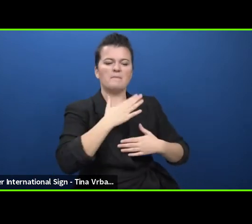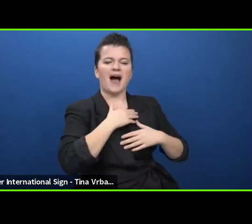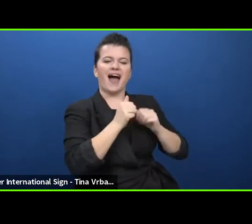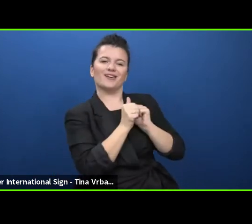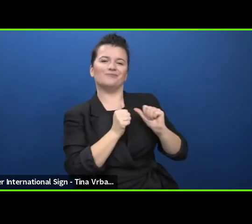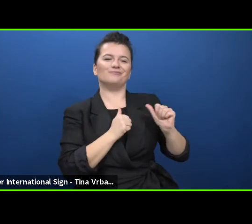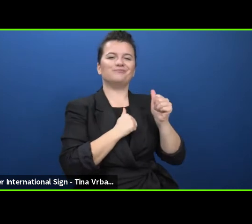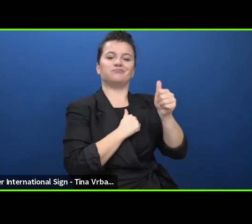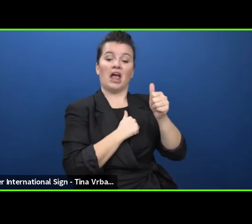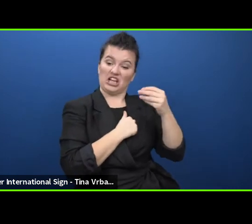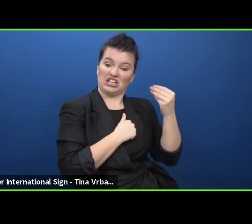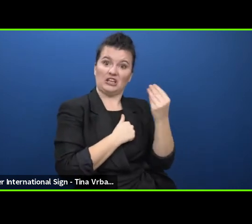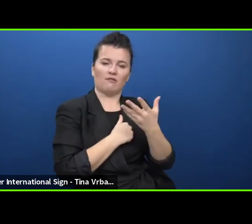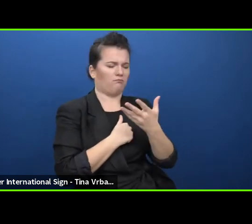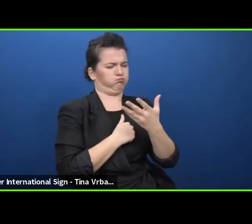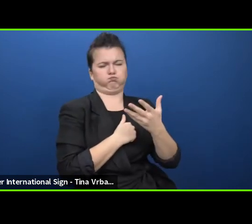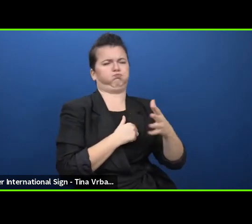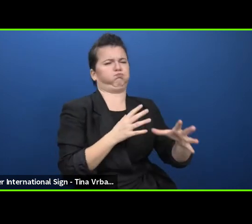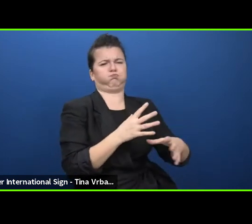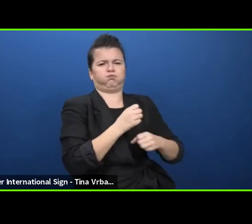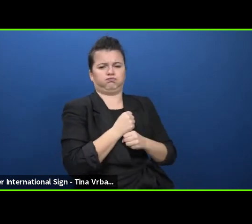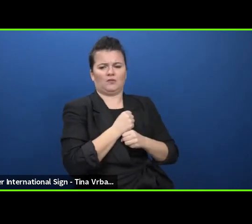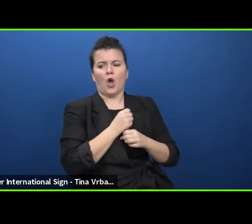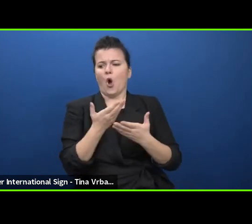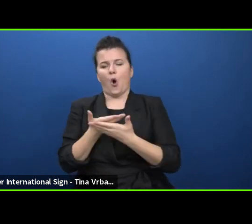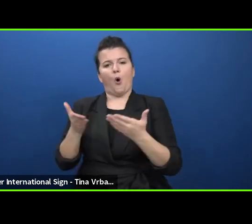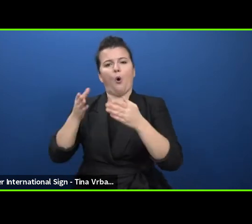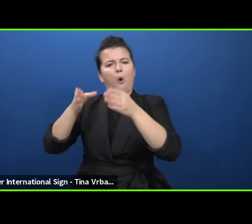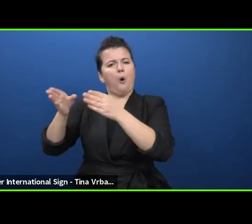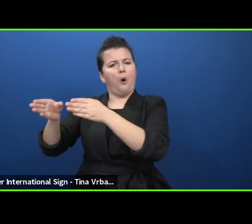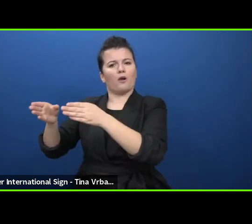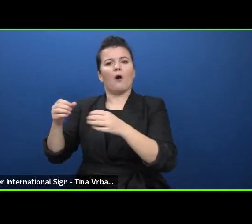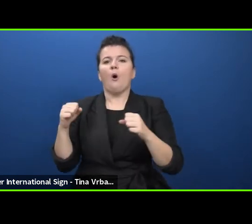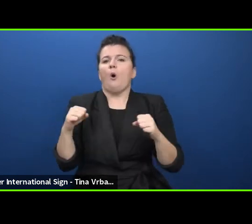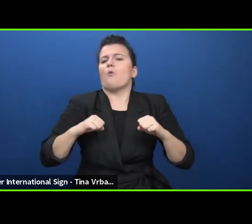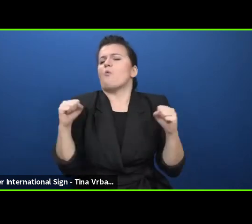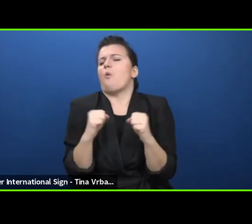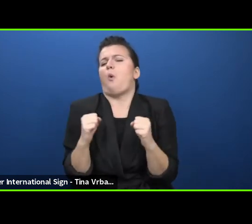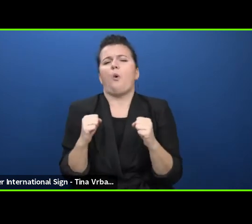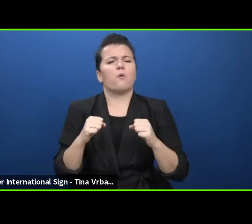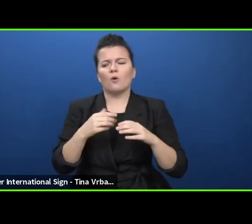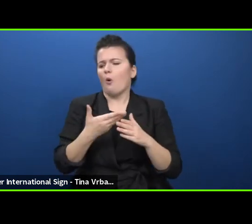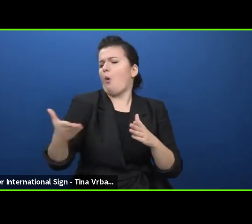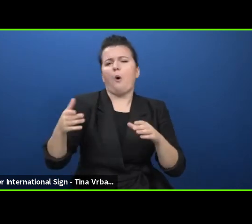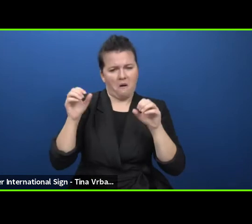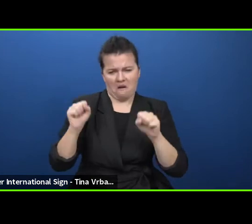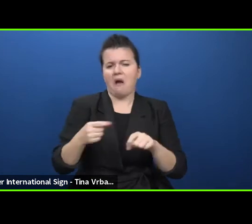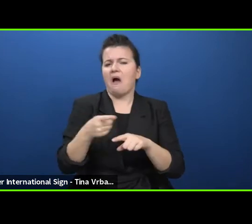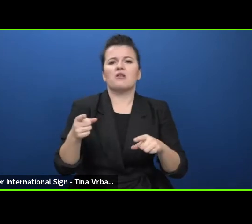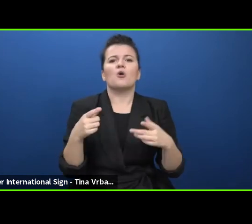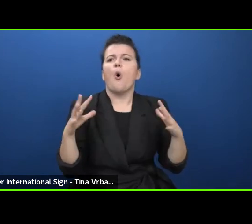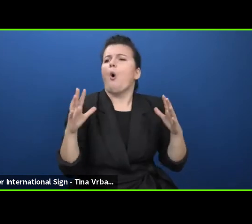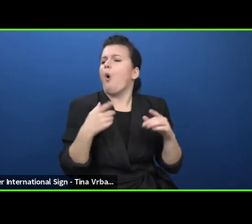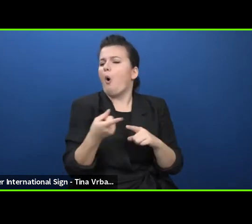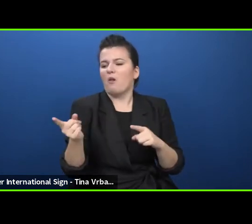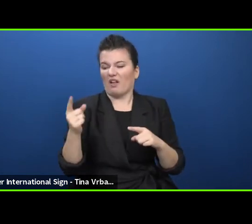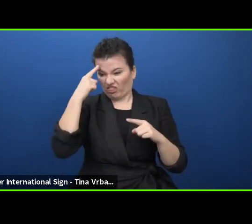a body, and everyone can feel cold and hunger, so everyone can claim they know the truth. We think, therefore,